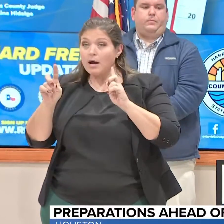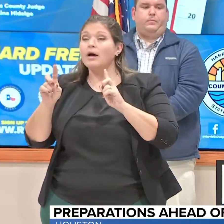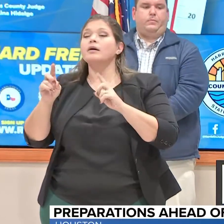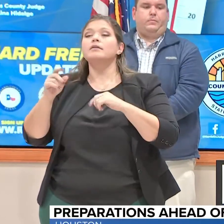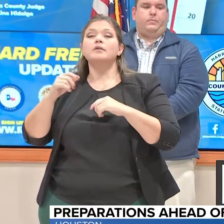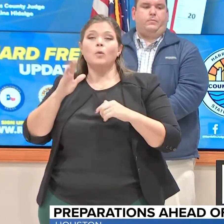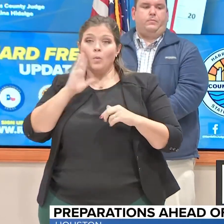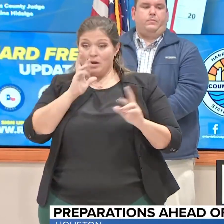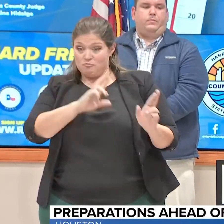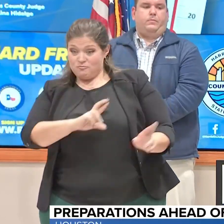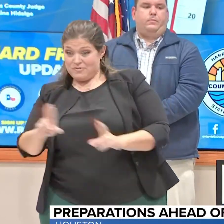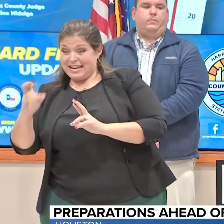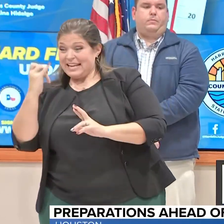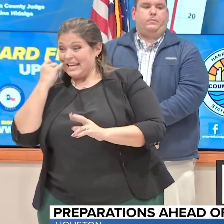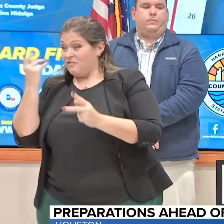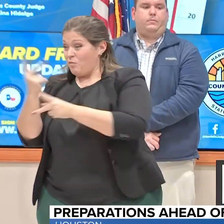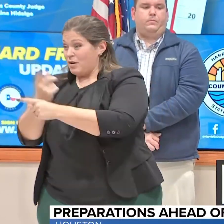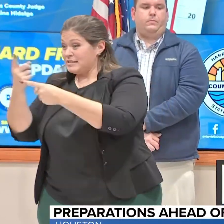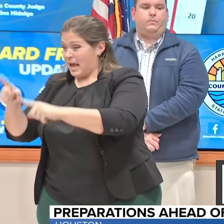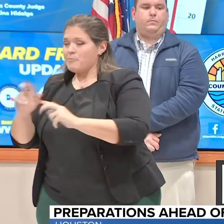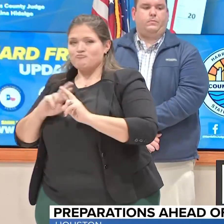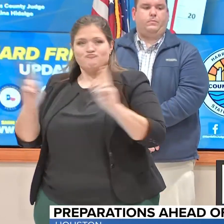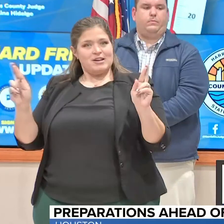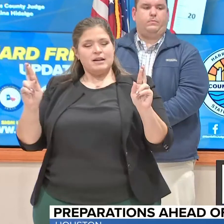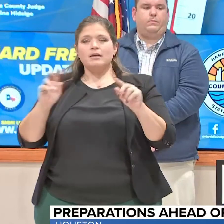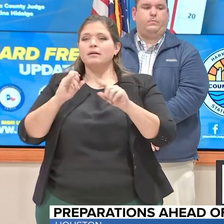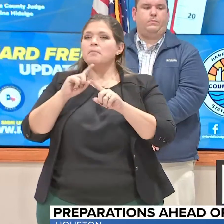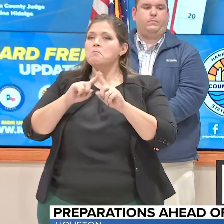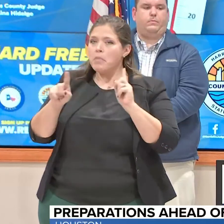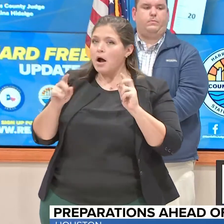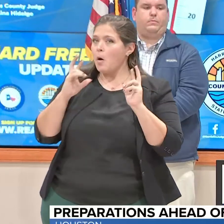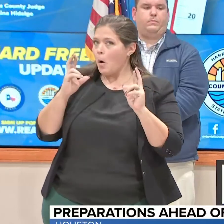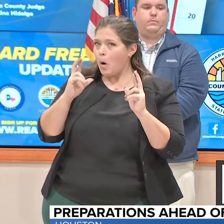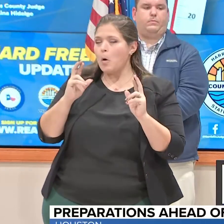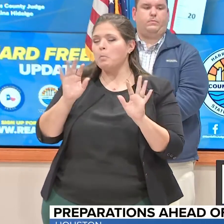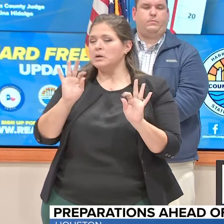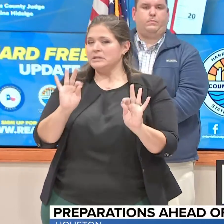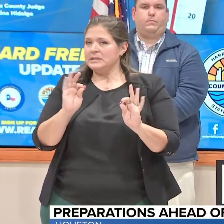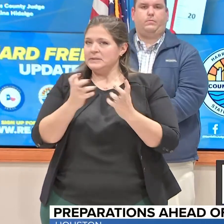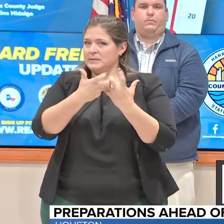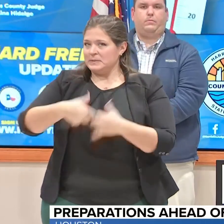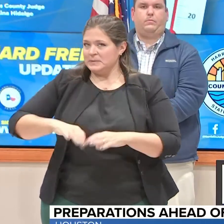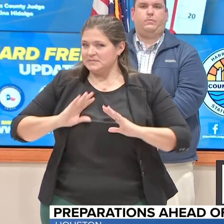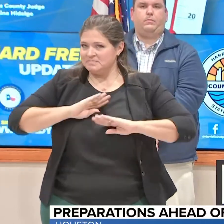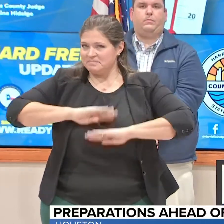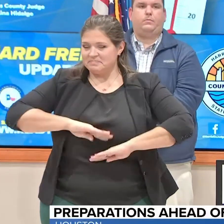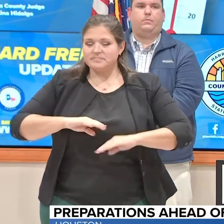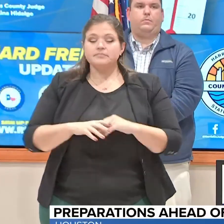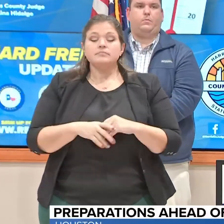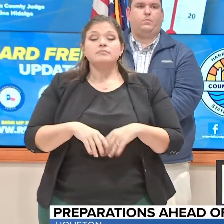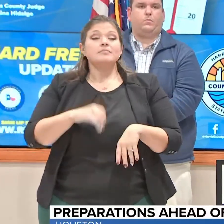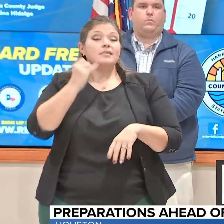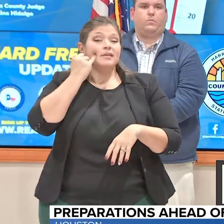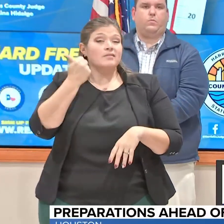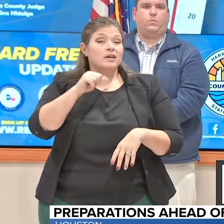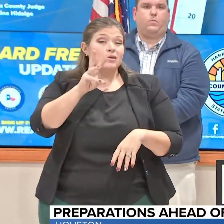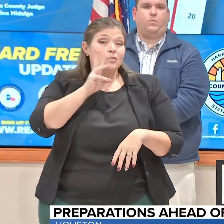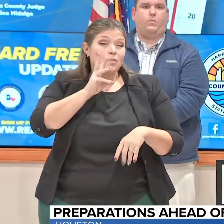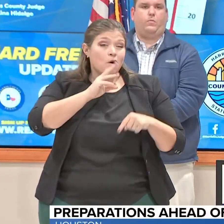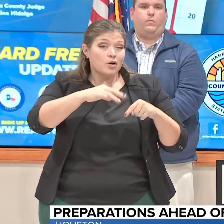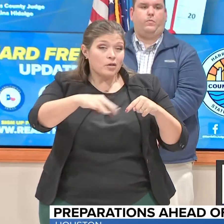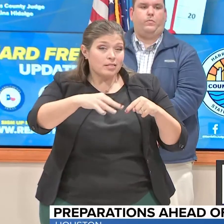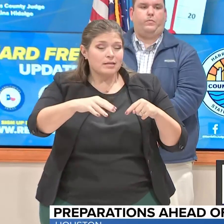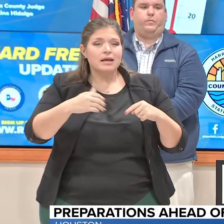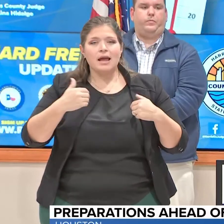for the best, and that's what we're doing. We have also identified rapid response teams if there are water leaks, so we can